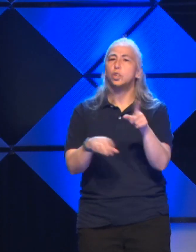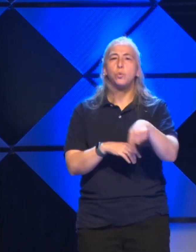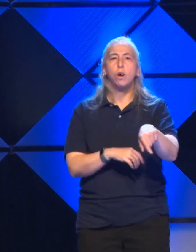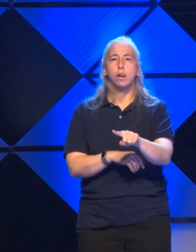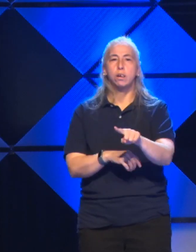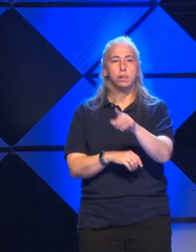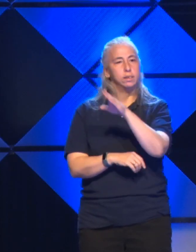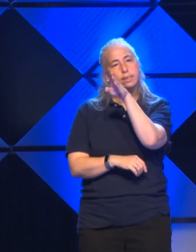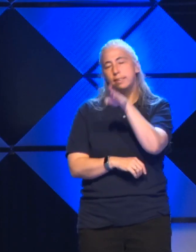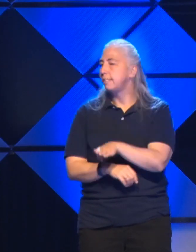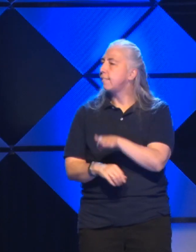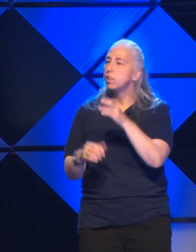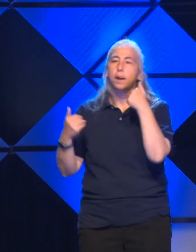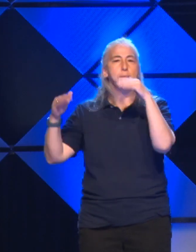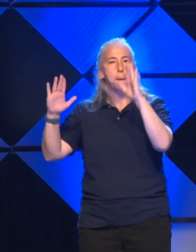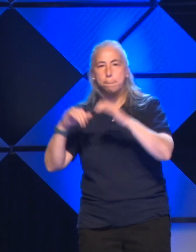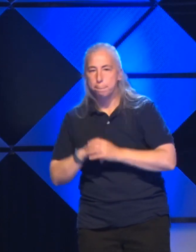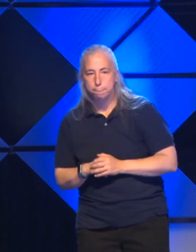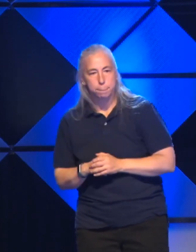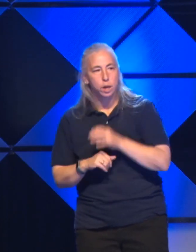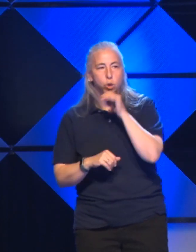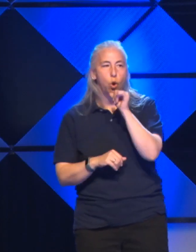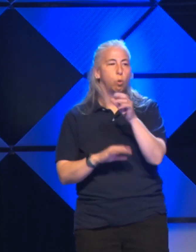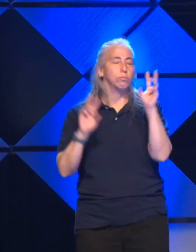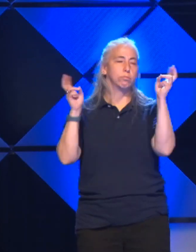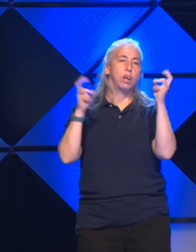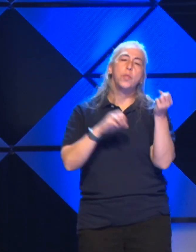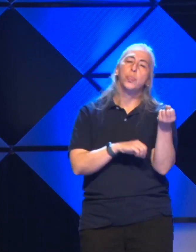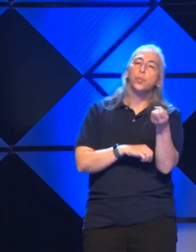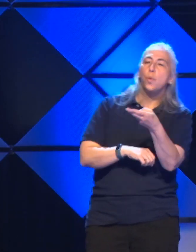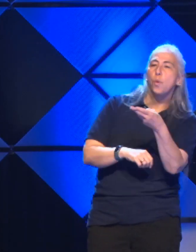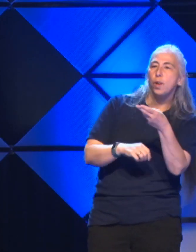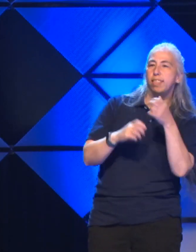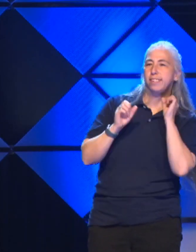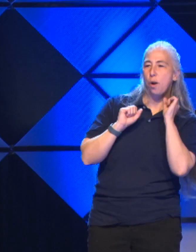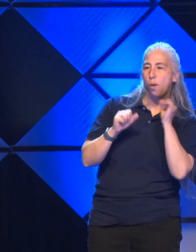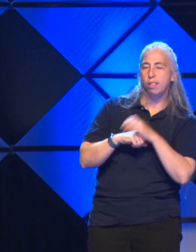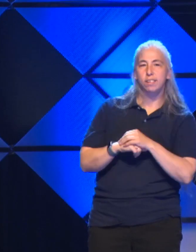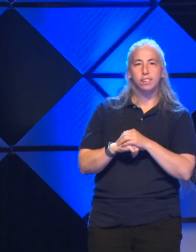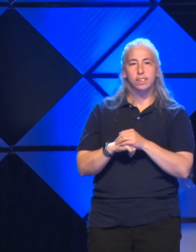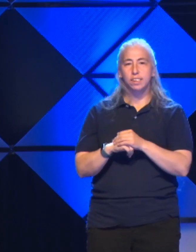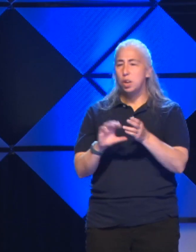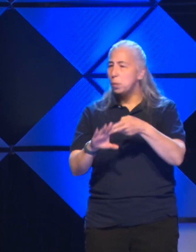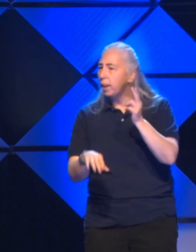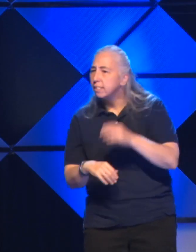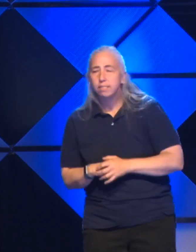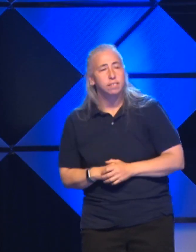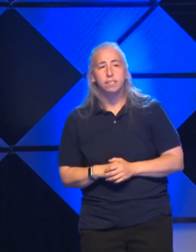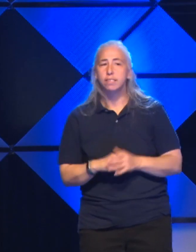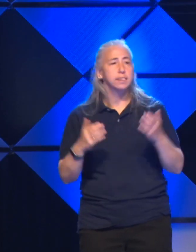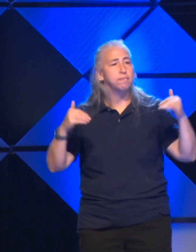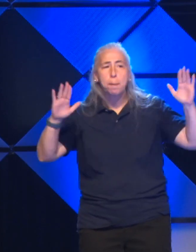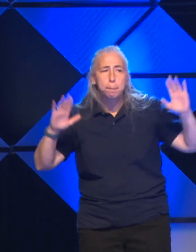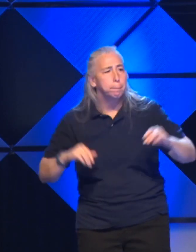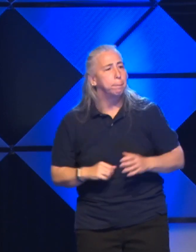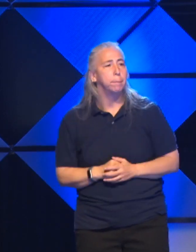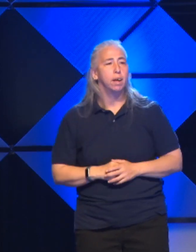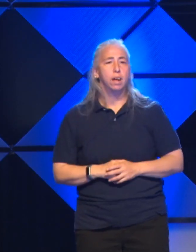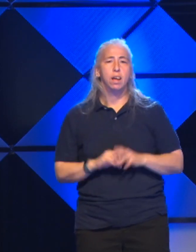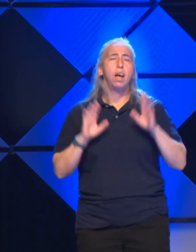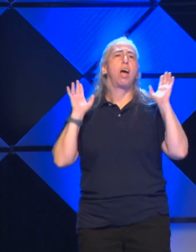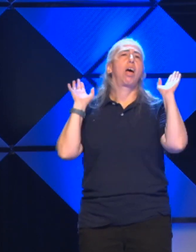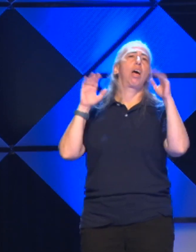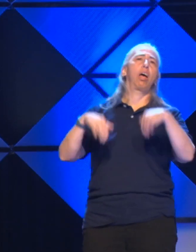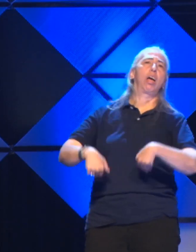tower. Don't quit. Don't give up. Don't be discouraged. Don't